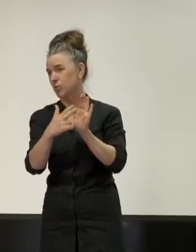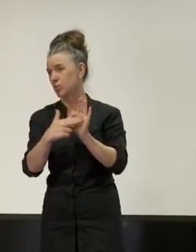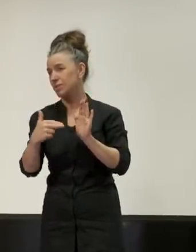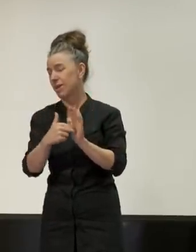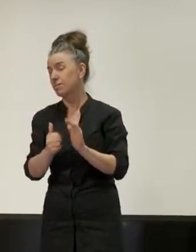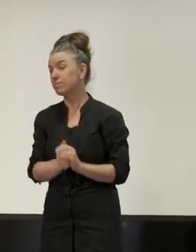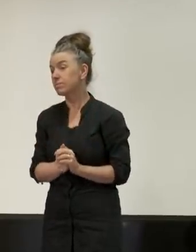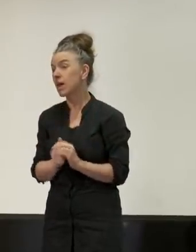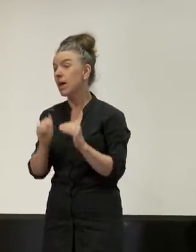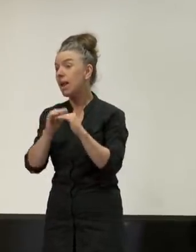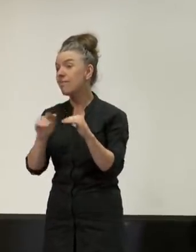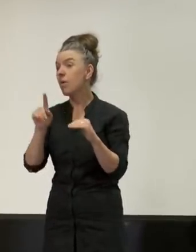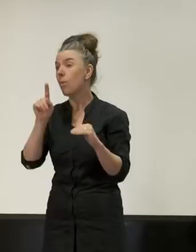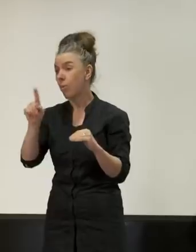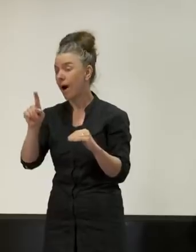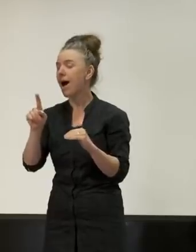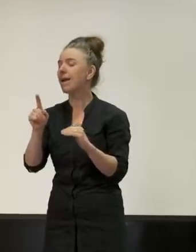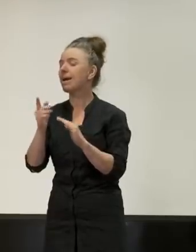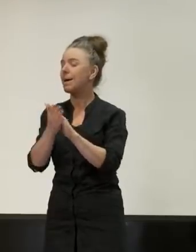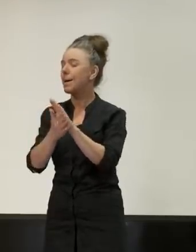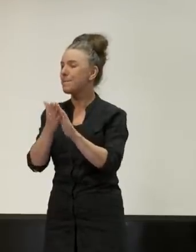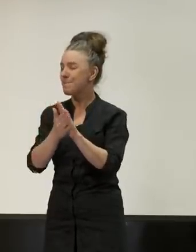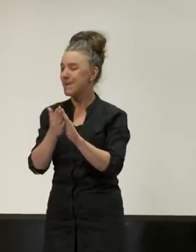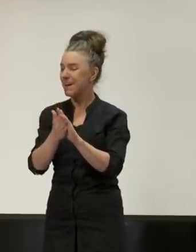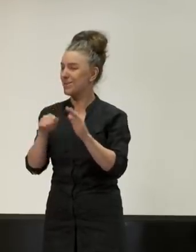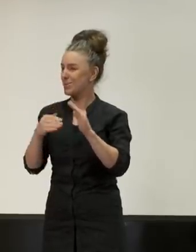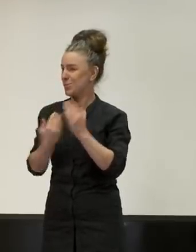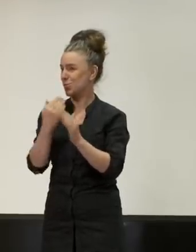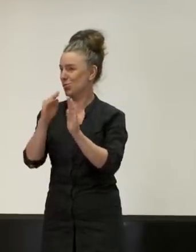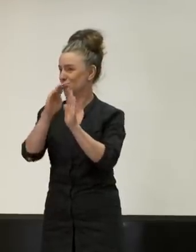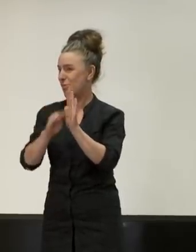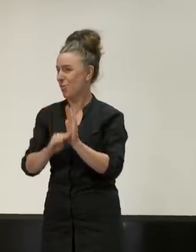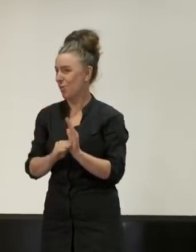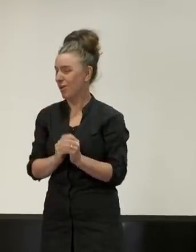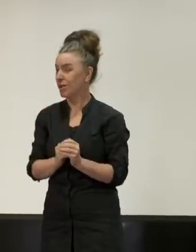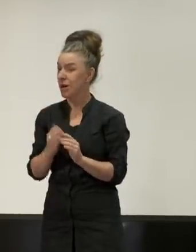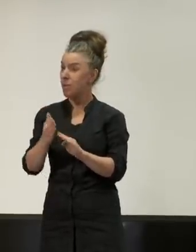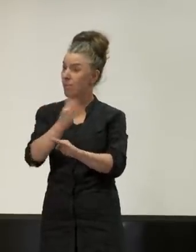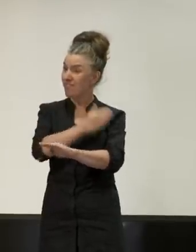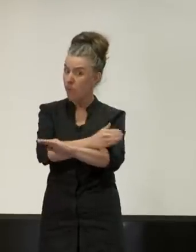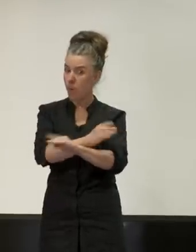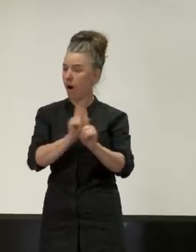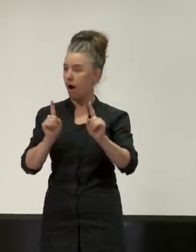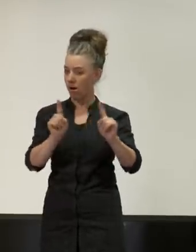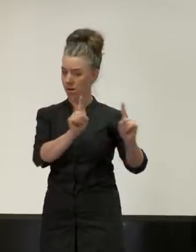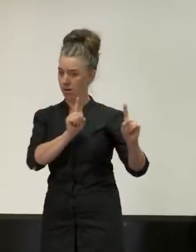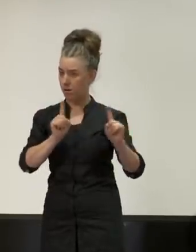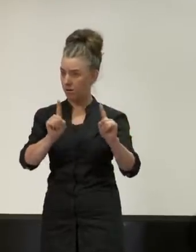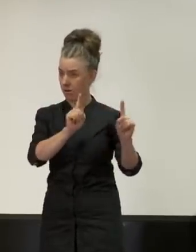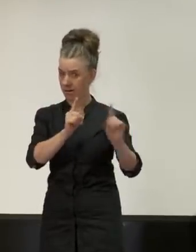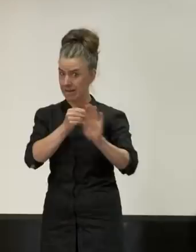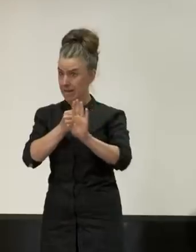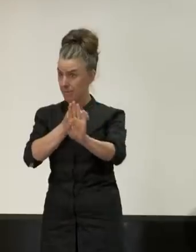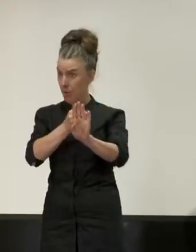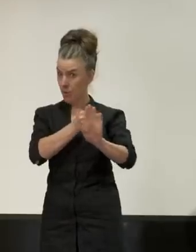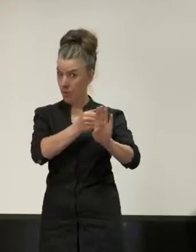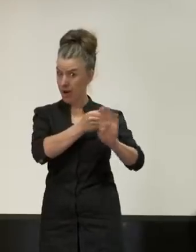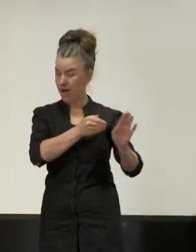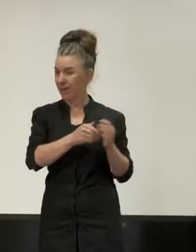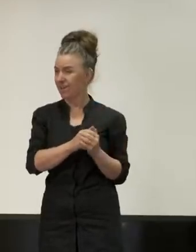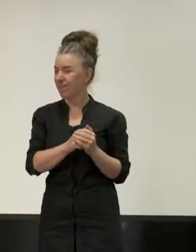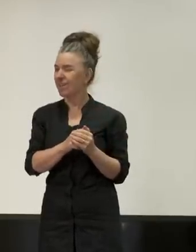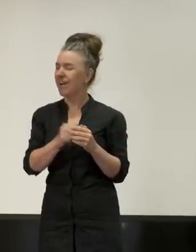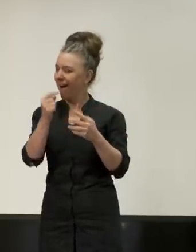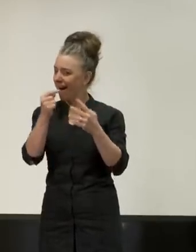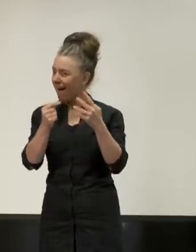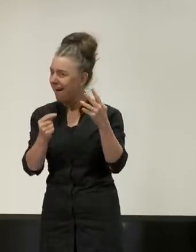where we transition from physical distancing restrictions being our number 1 defence against the virus to our borders. Public health,